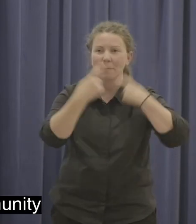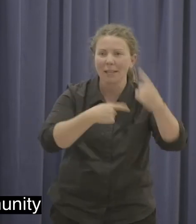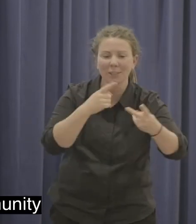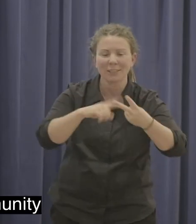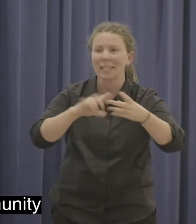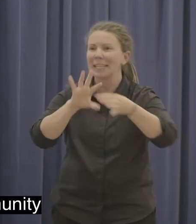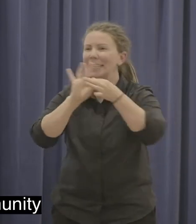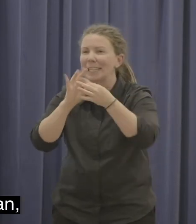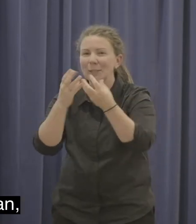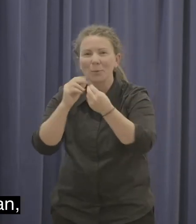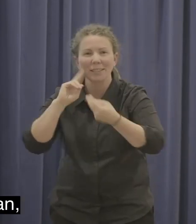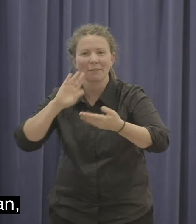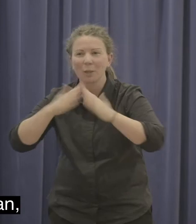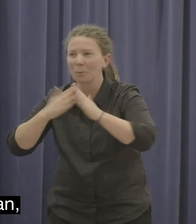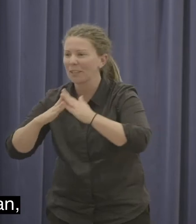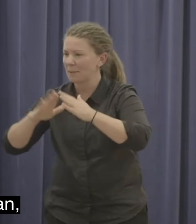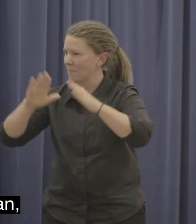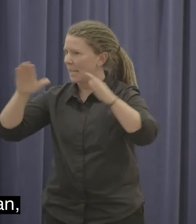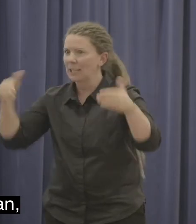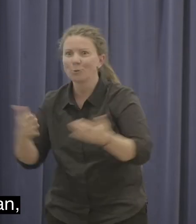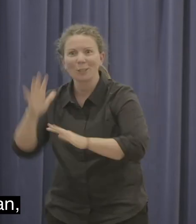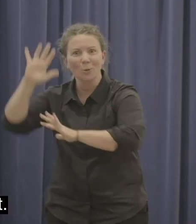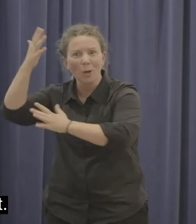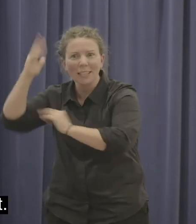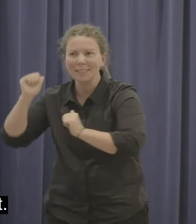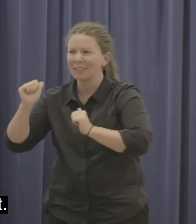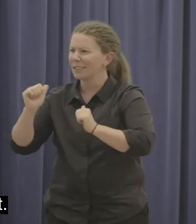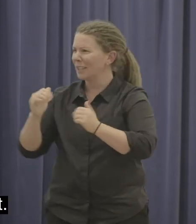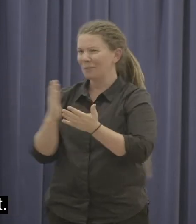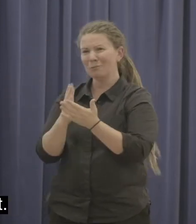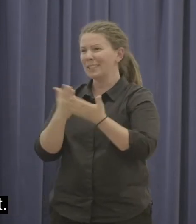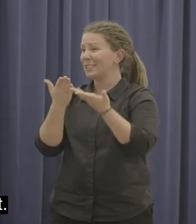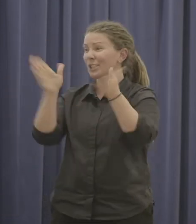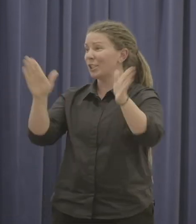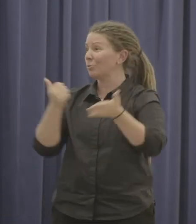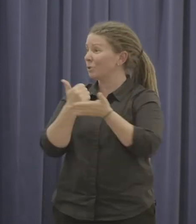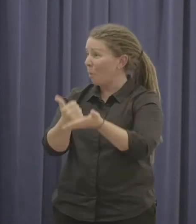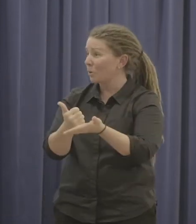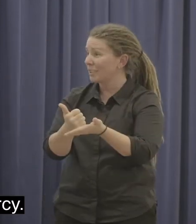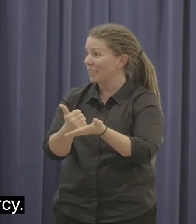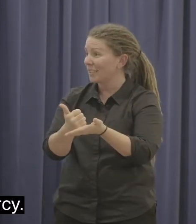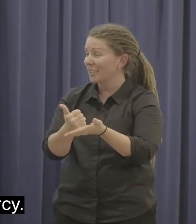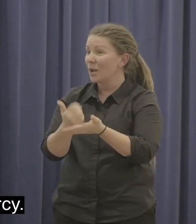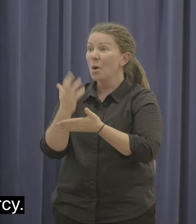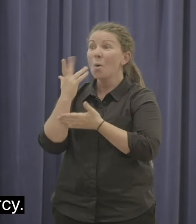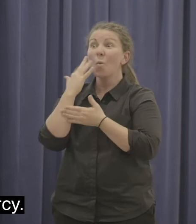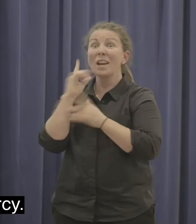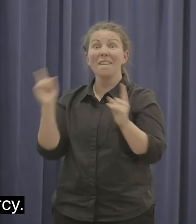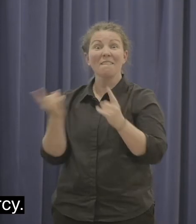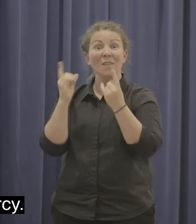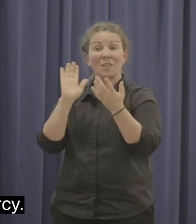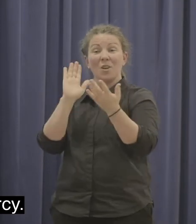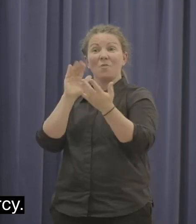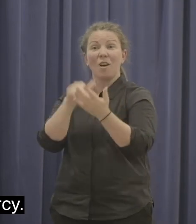deaf community, and an introduction to Auslan, as well as general support. When we first attended,